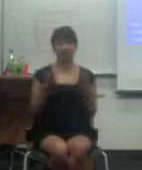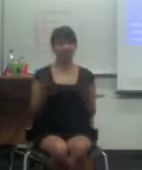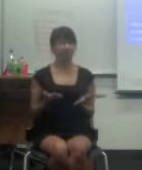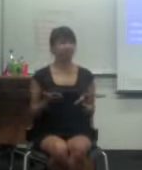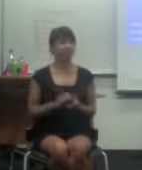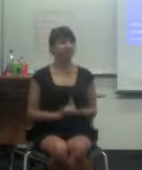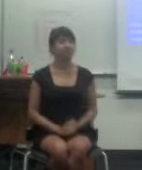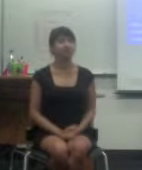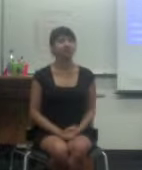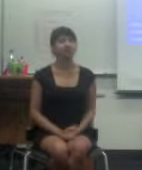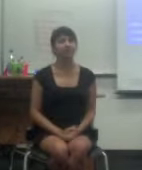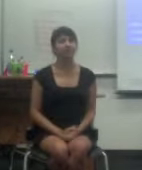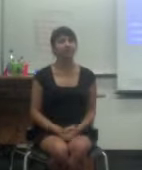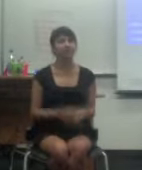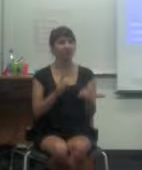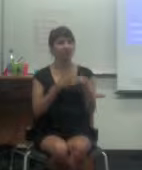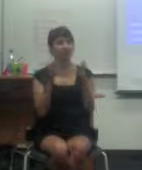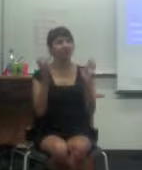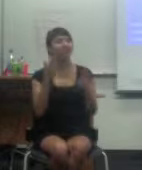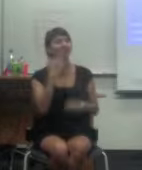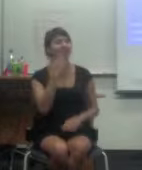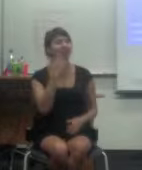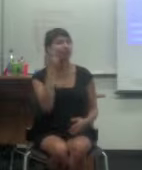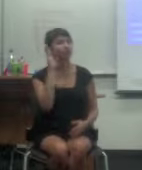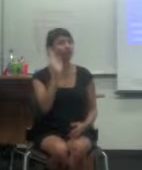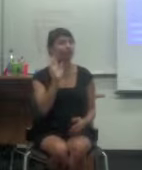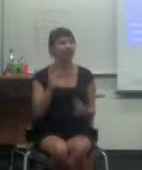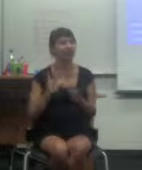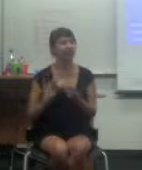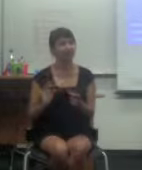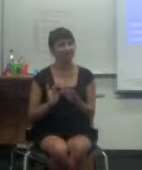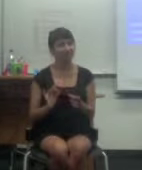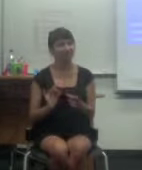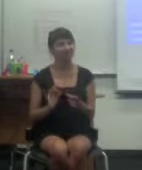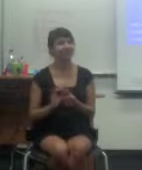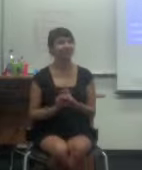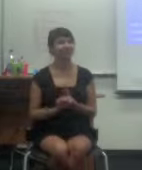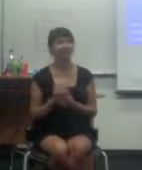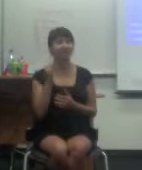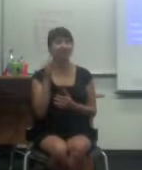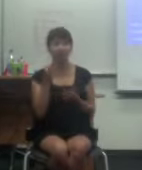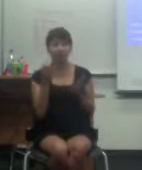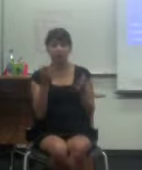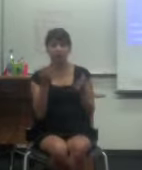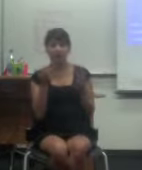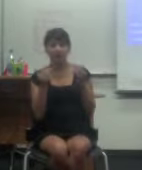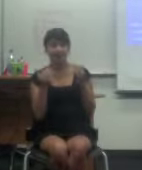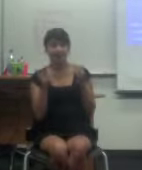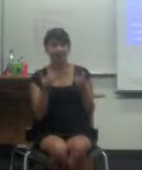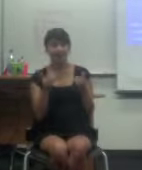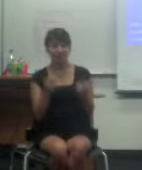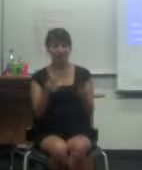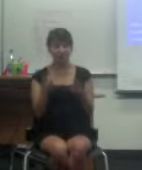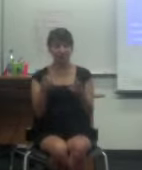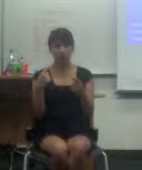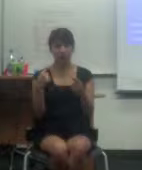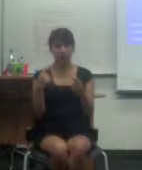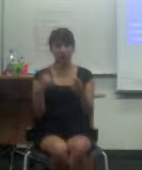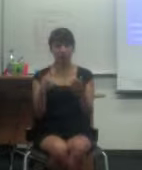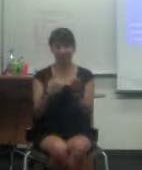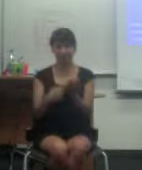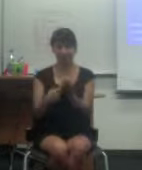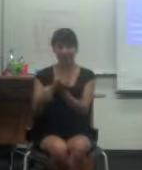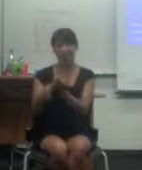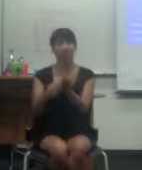Time is up. Thank you for your comments. Now, if you wanted to continue this discussion, we would request to